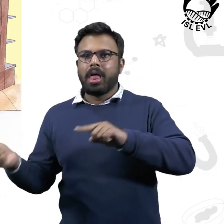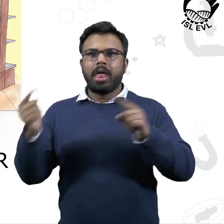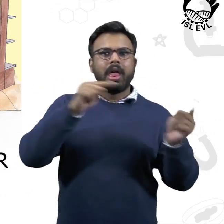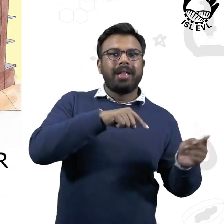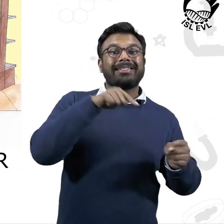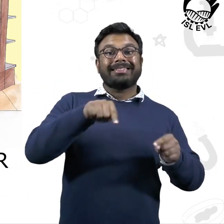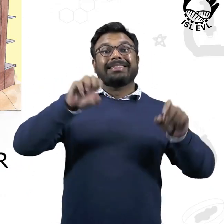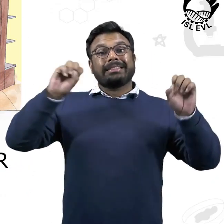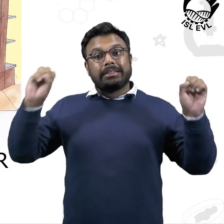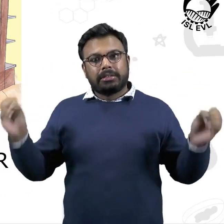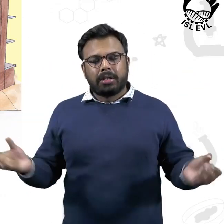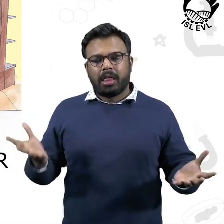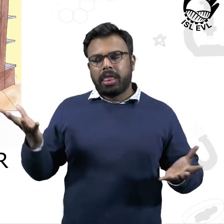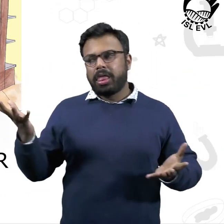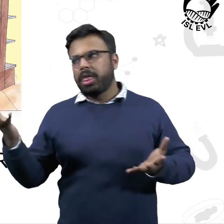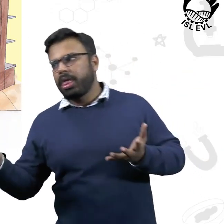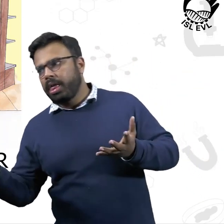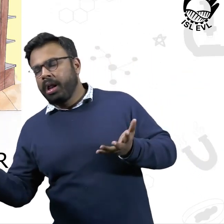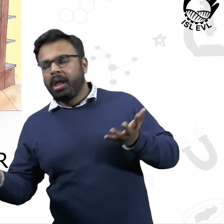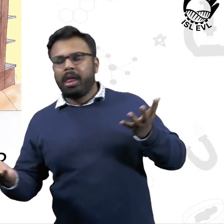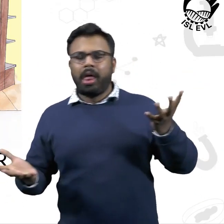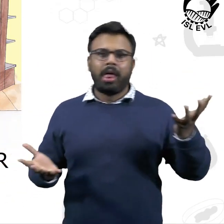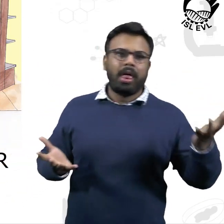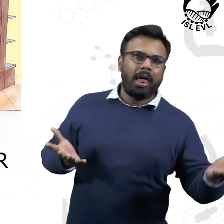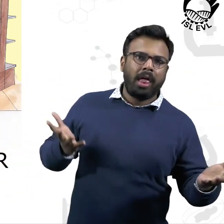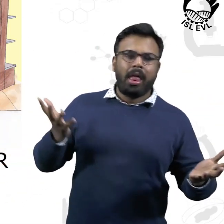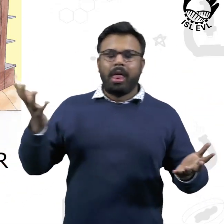required a lot of perseverance.